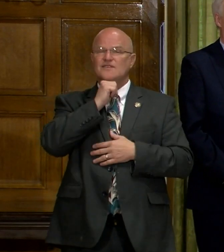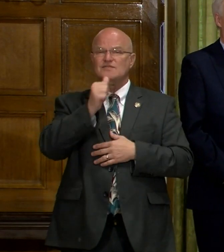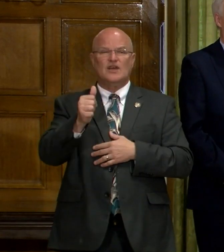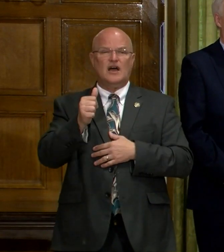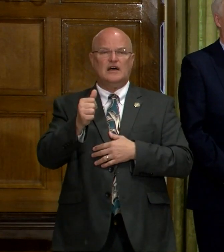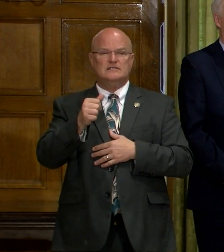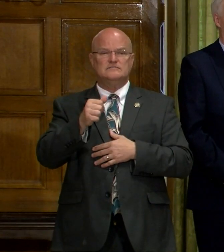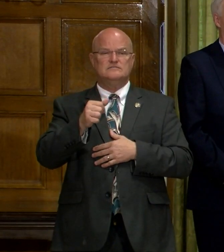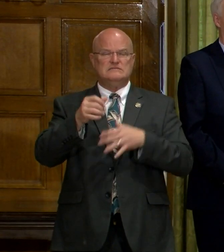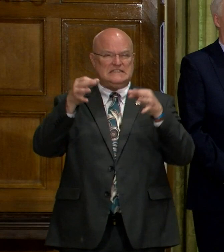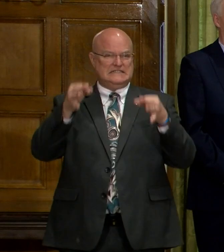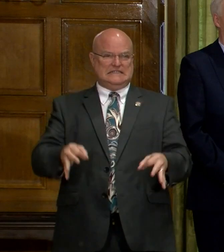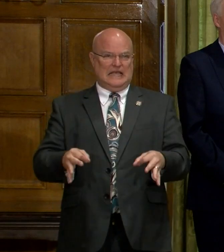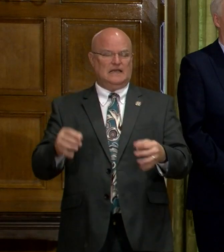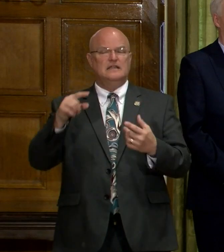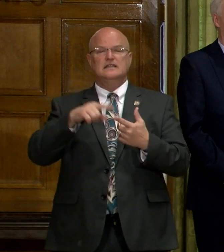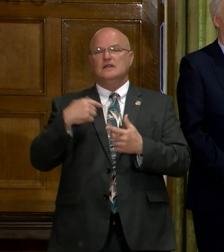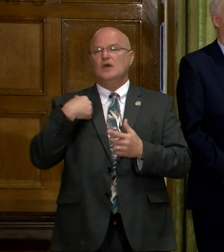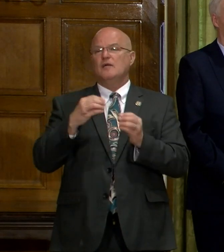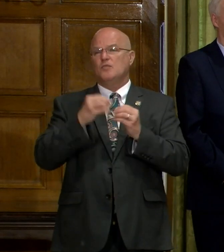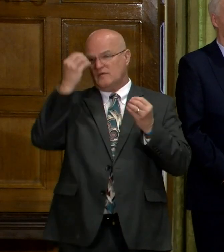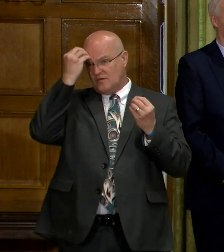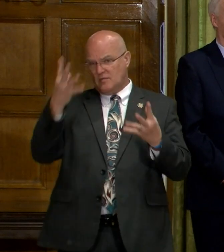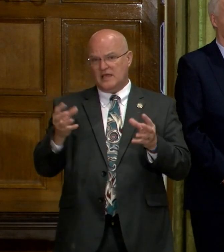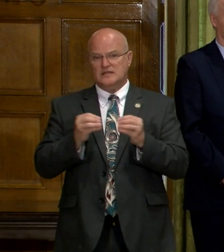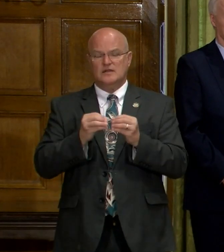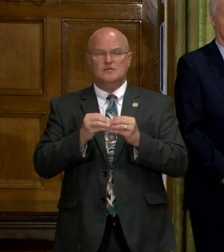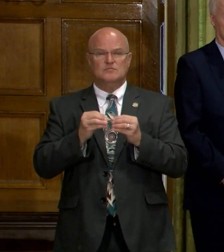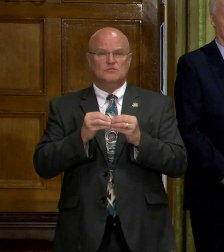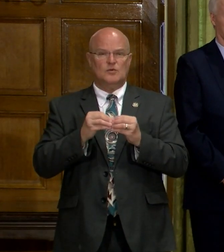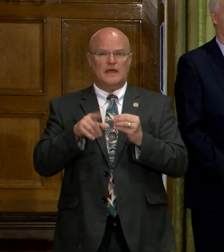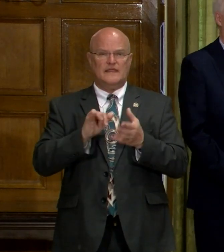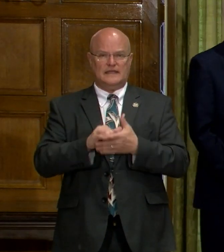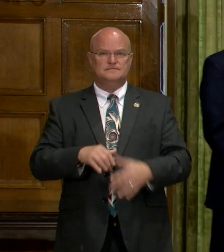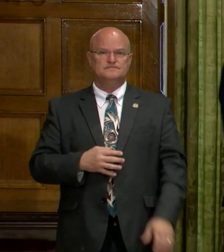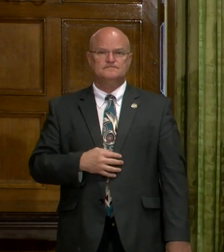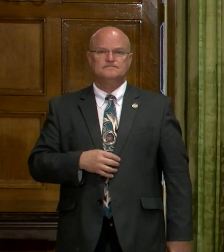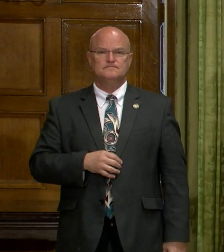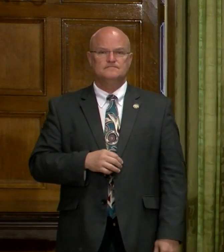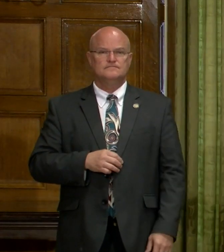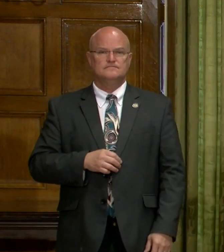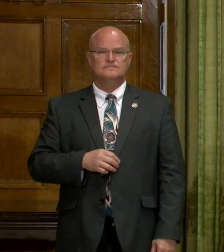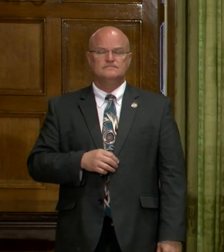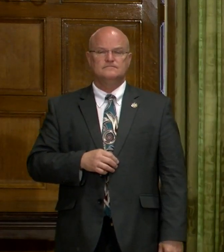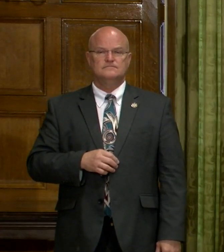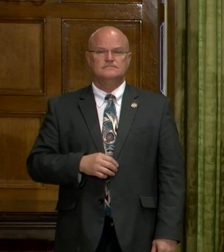rule that out, you know, until we have more information, more time goes on.